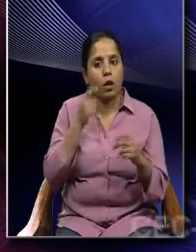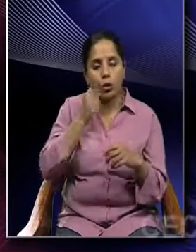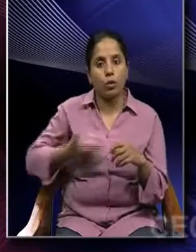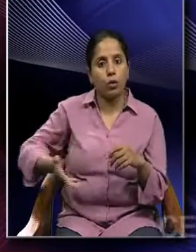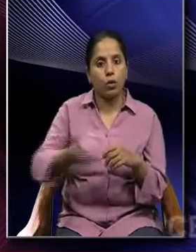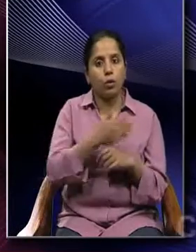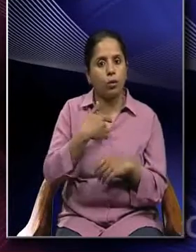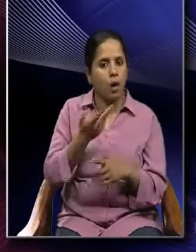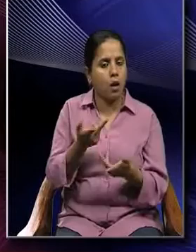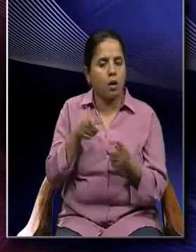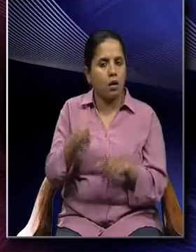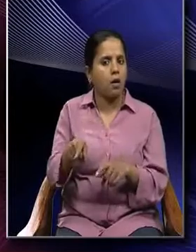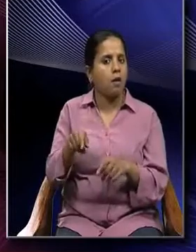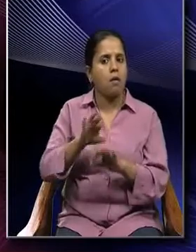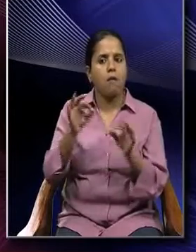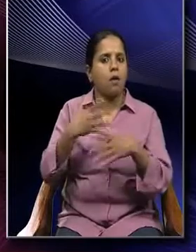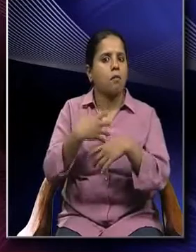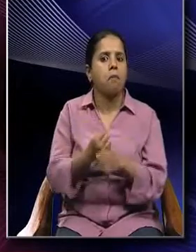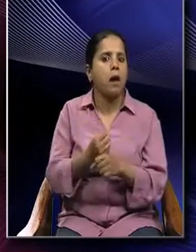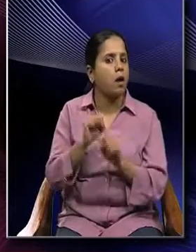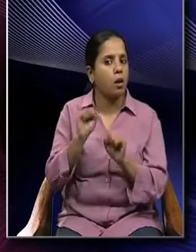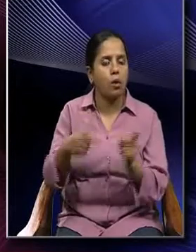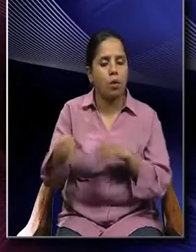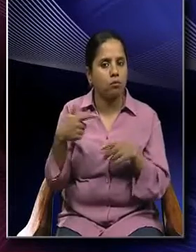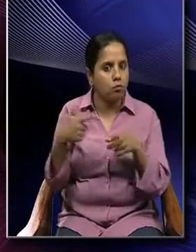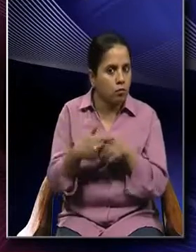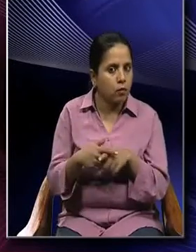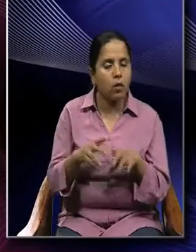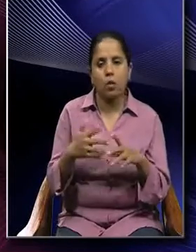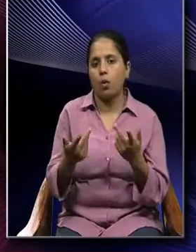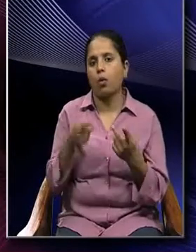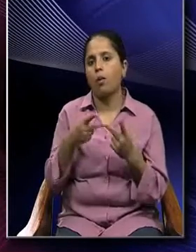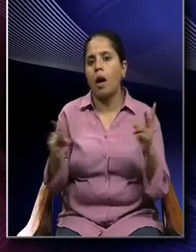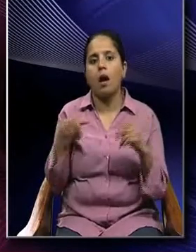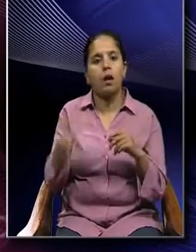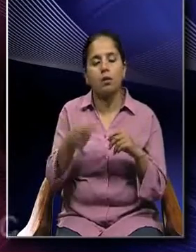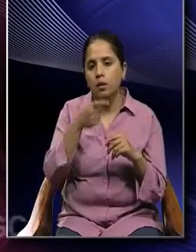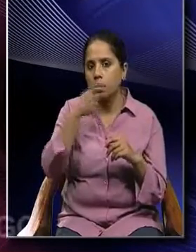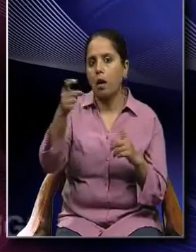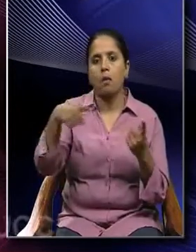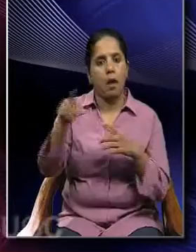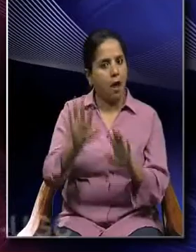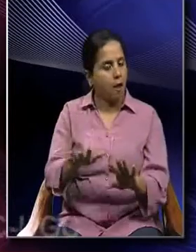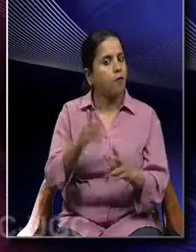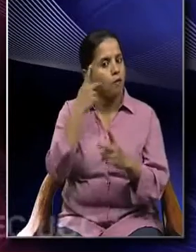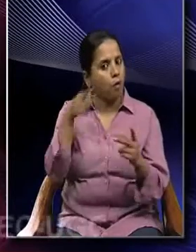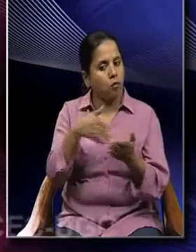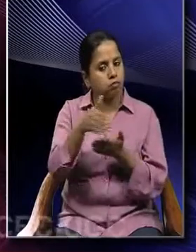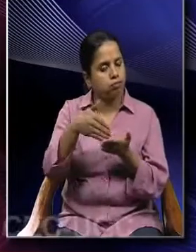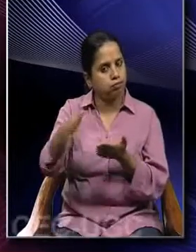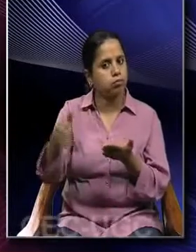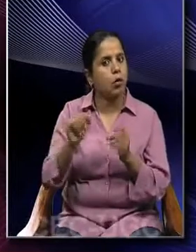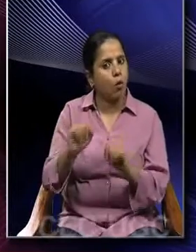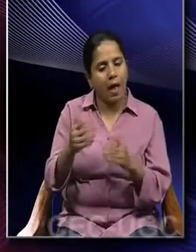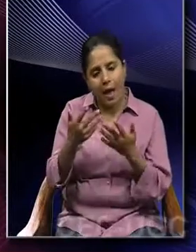are not there to create any kind of conflict, to raise any kind of conflict. They are there to eliminate